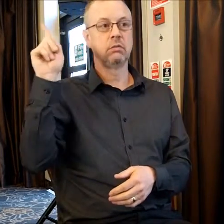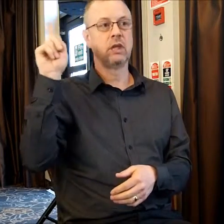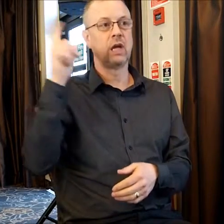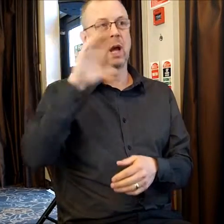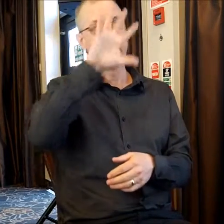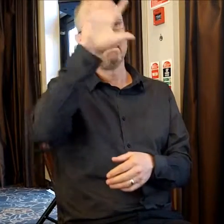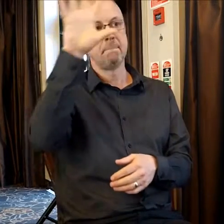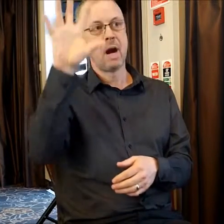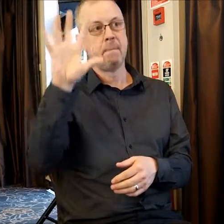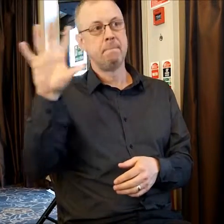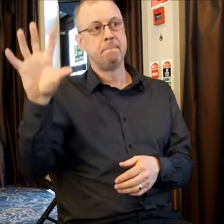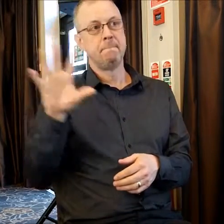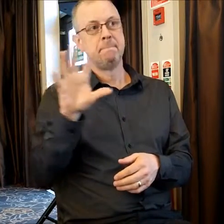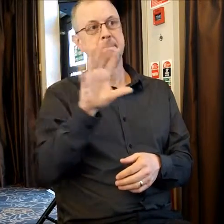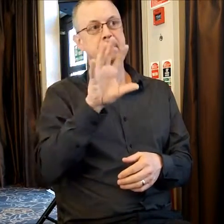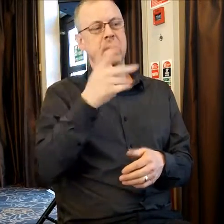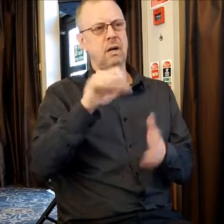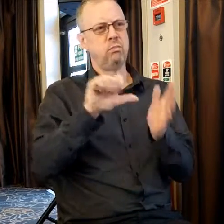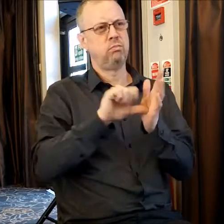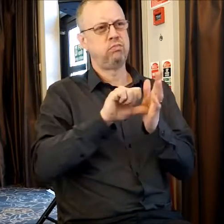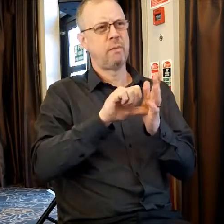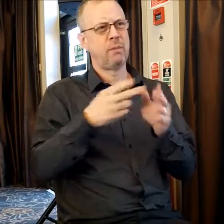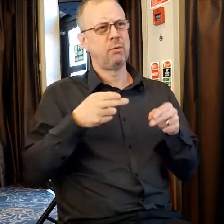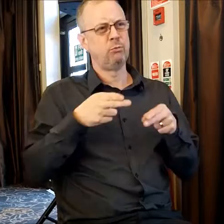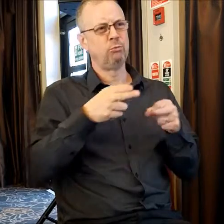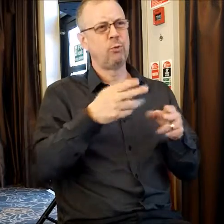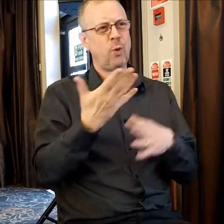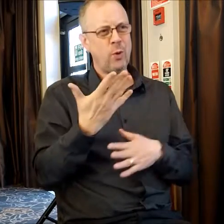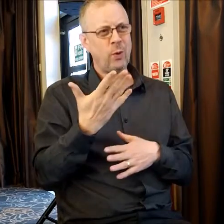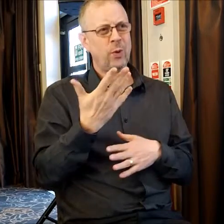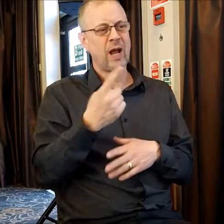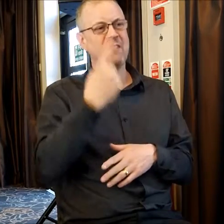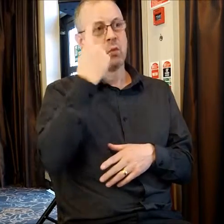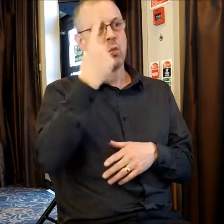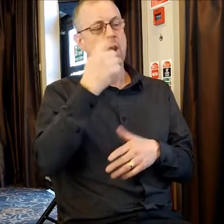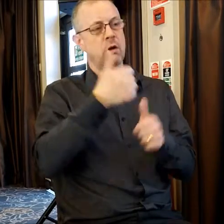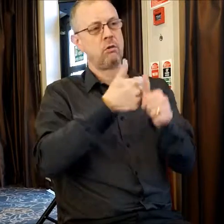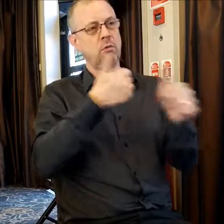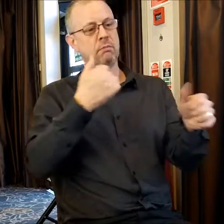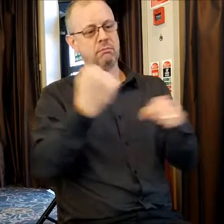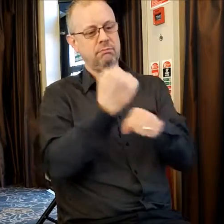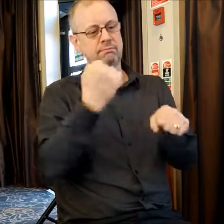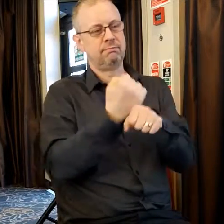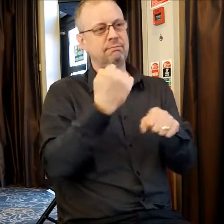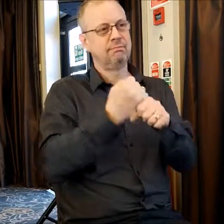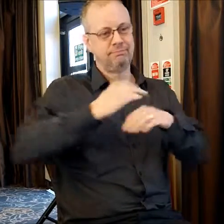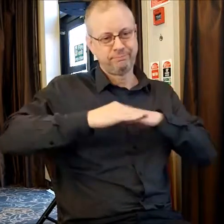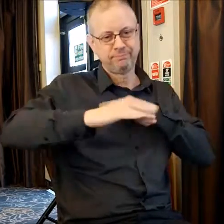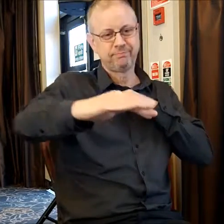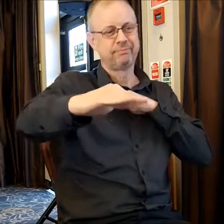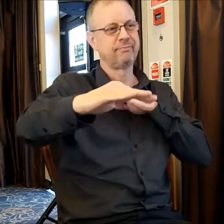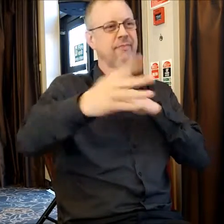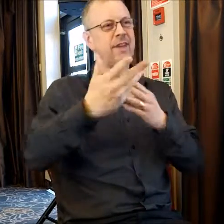there's, excluding South Africa, there's one refinery, which is wrong there actually, it should be in Côte